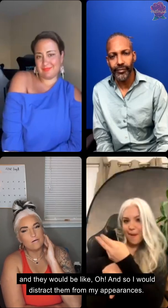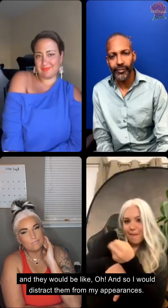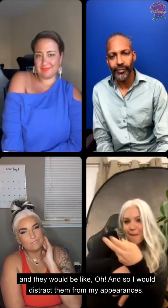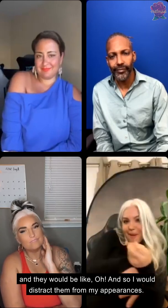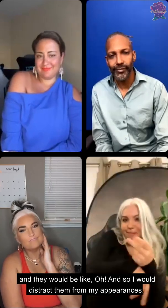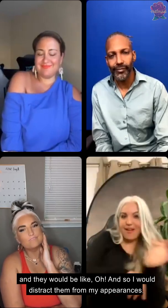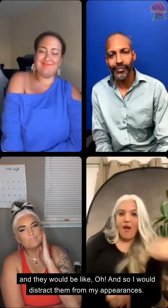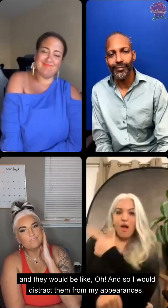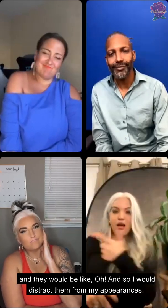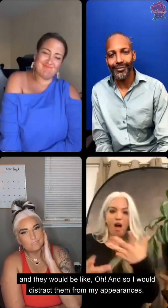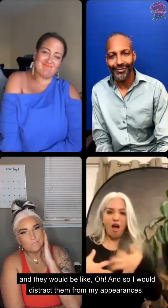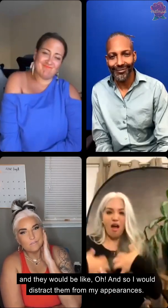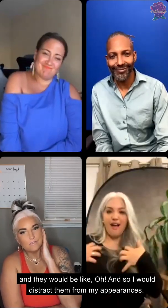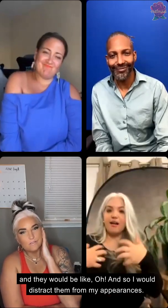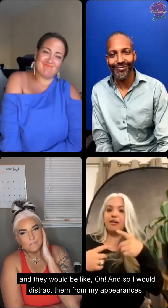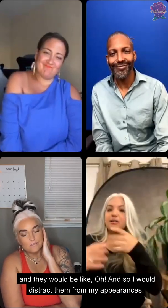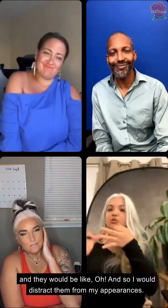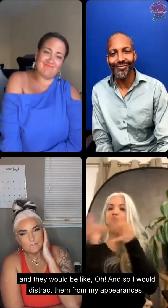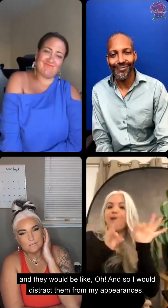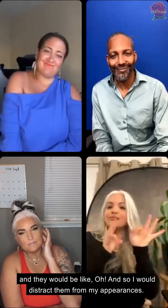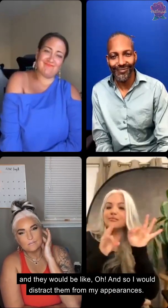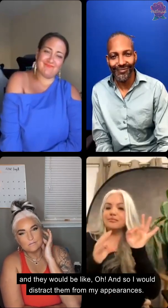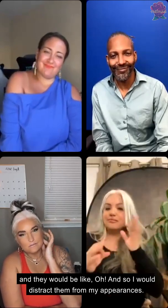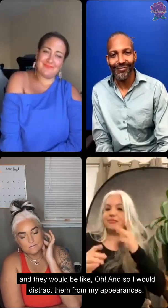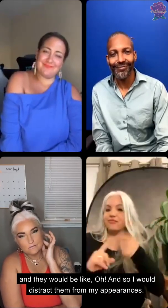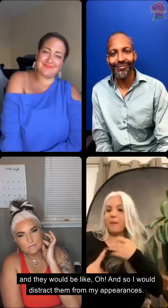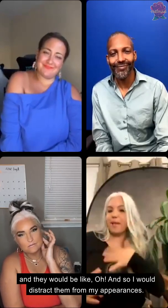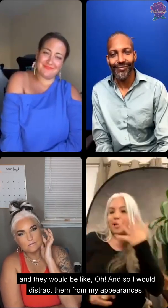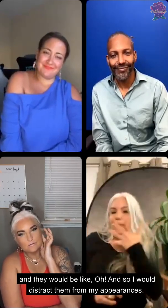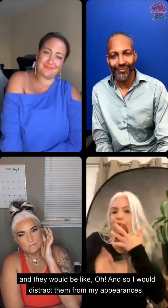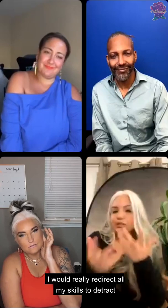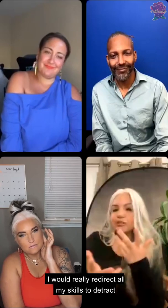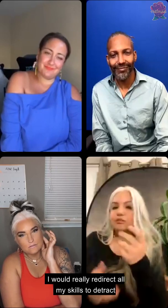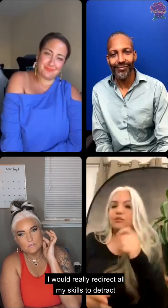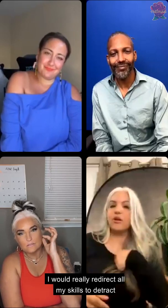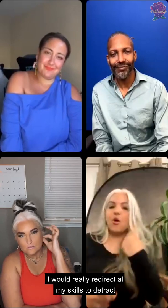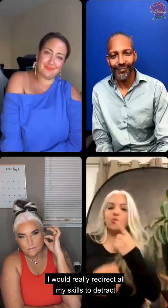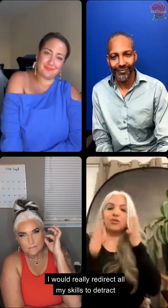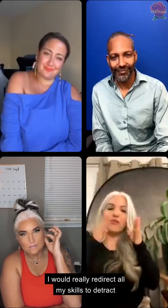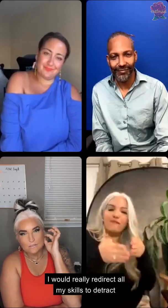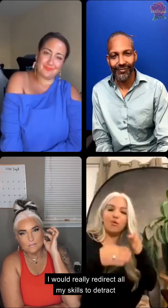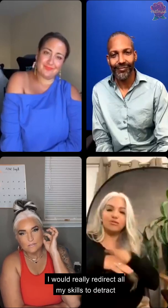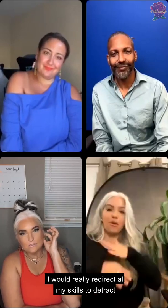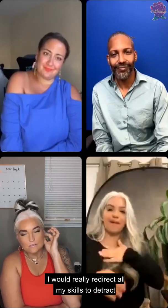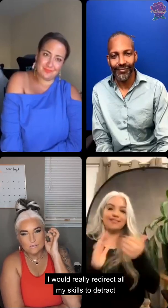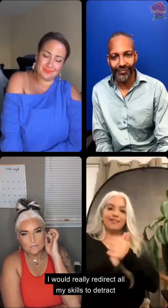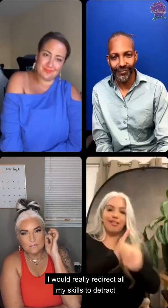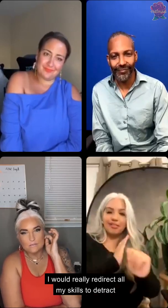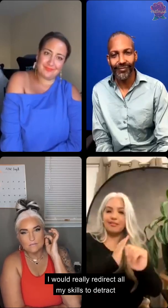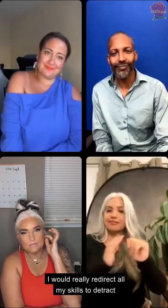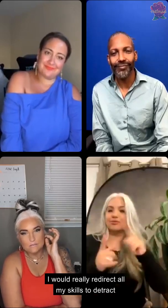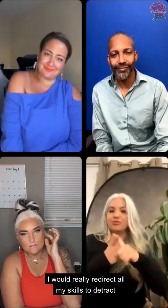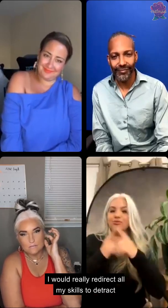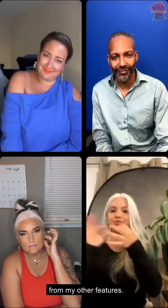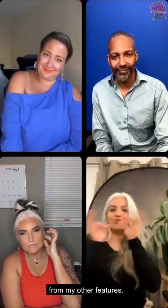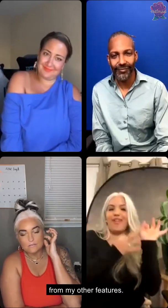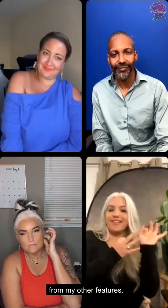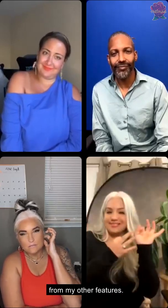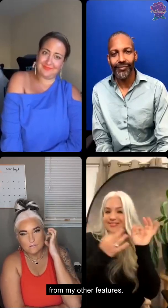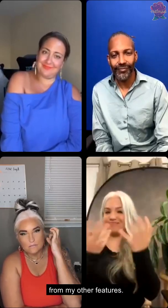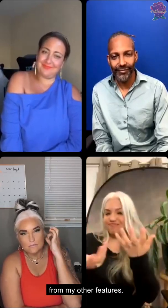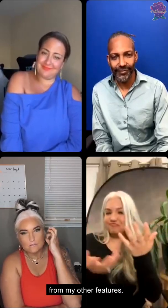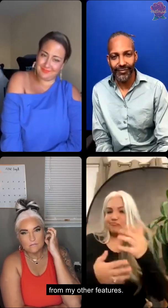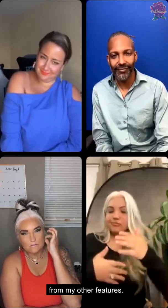beat everybody, and they would be like, ugh. And so I would distract them from my appearances. I would really redirect on my skills